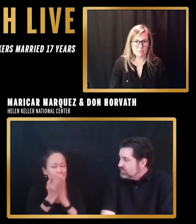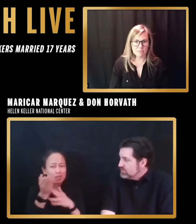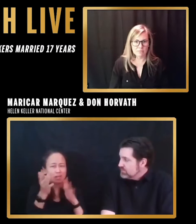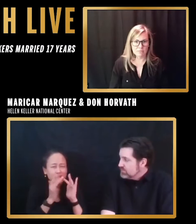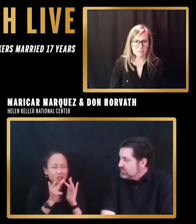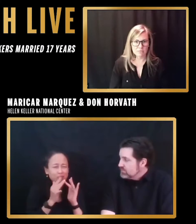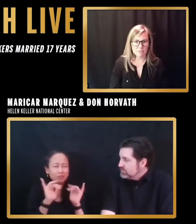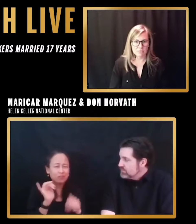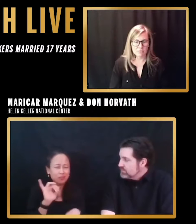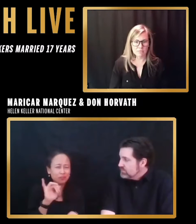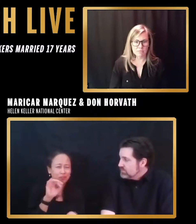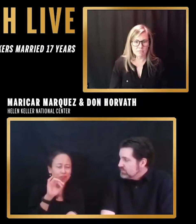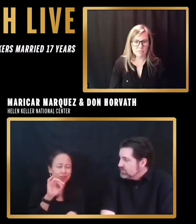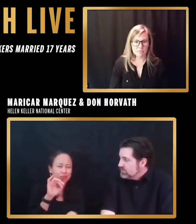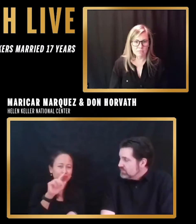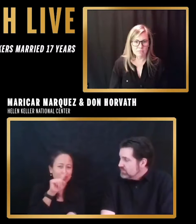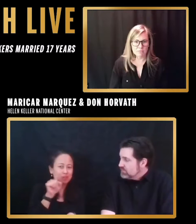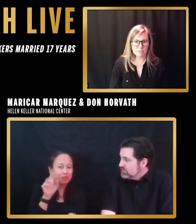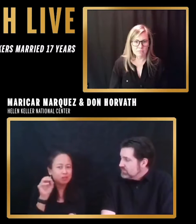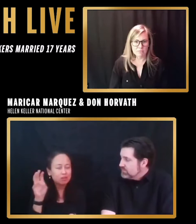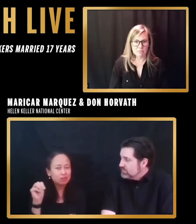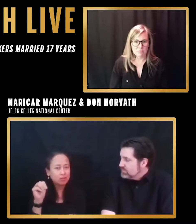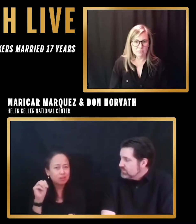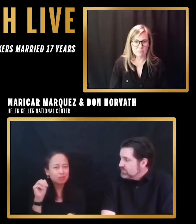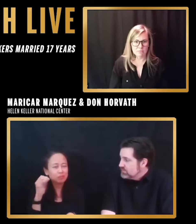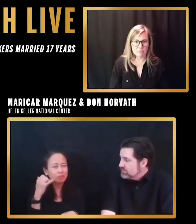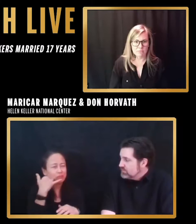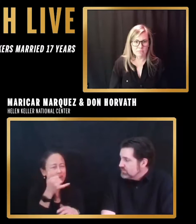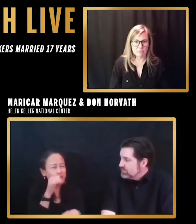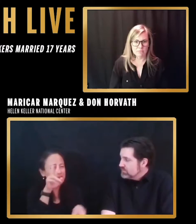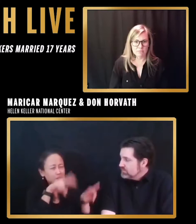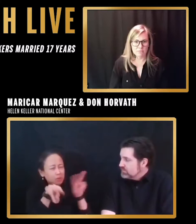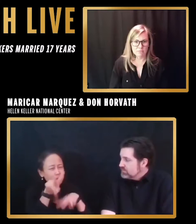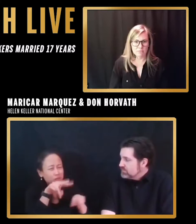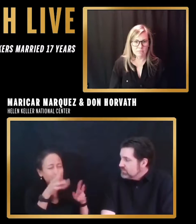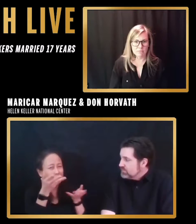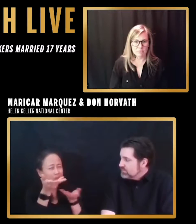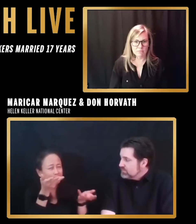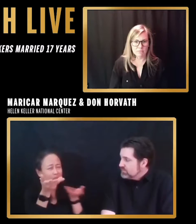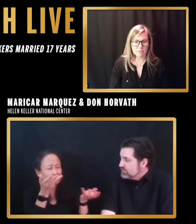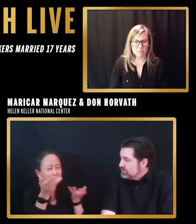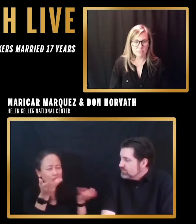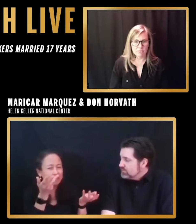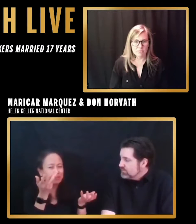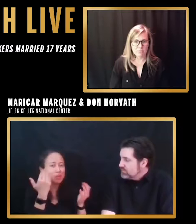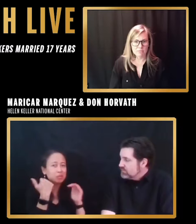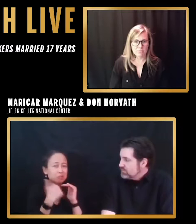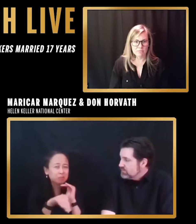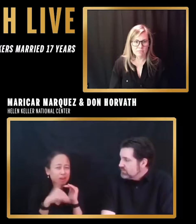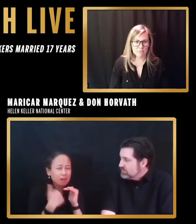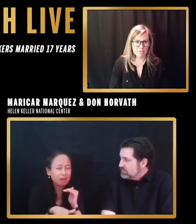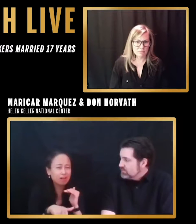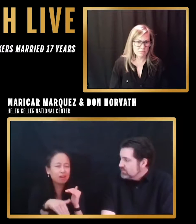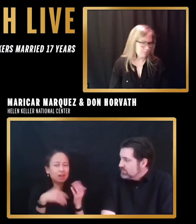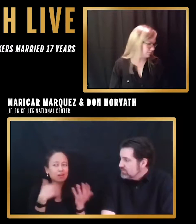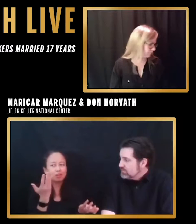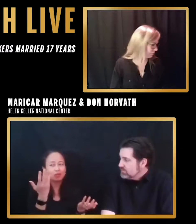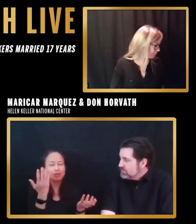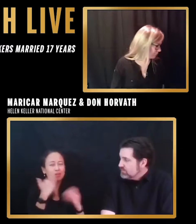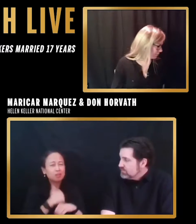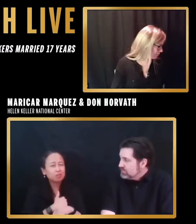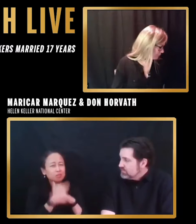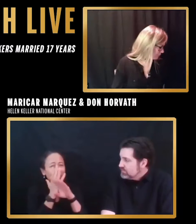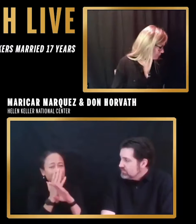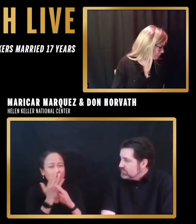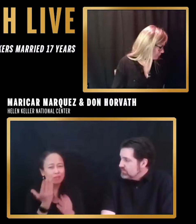about adaptive strategies that we can use in teaching these skills remotely. We've been using Zoom or FaceTime that we